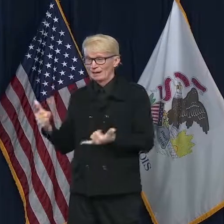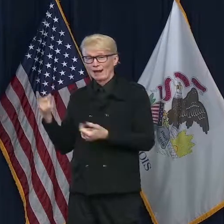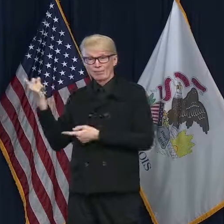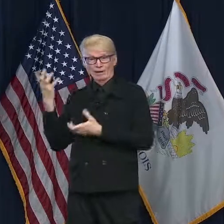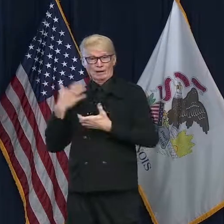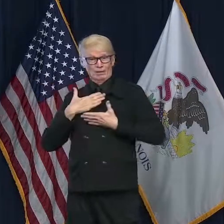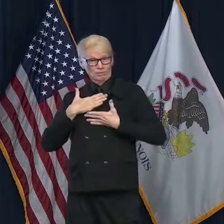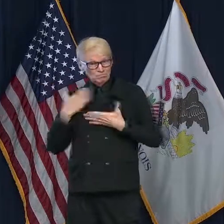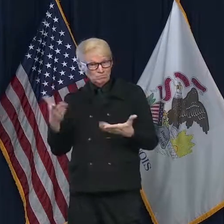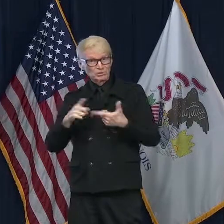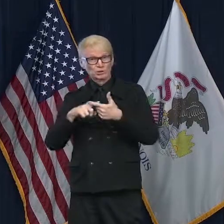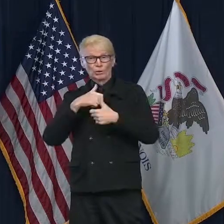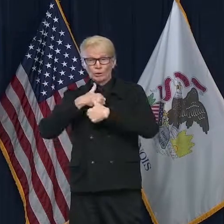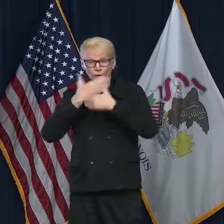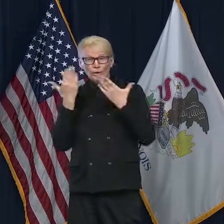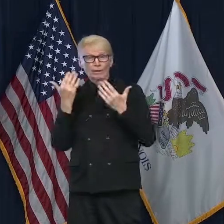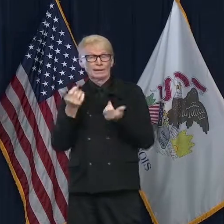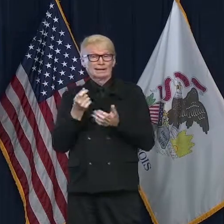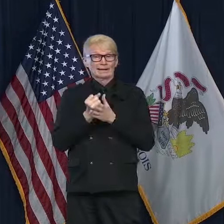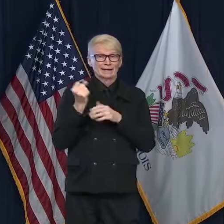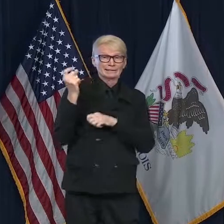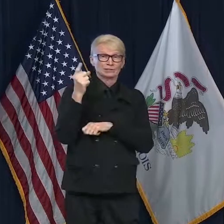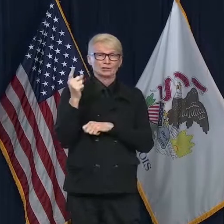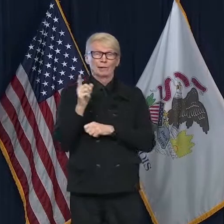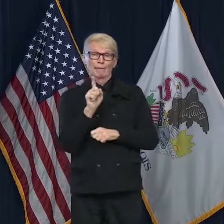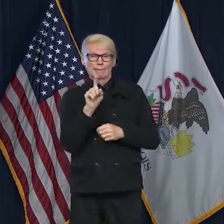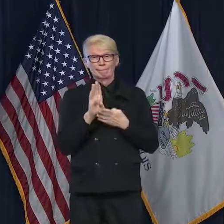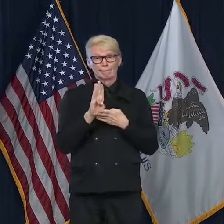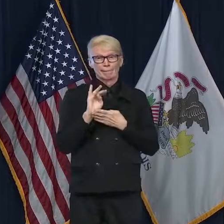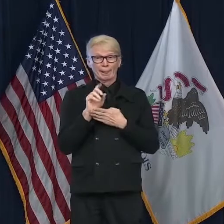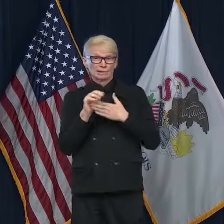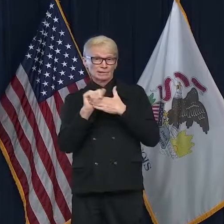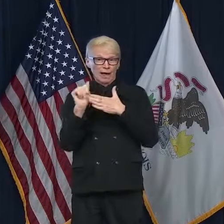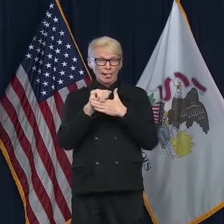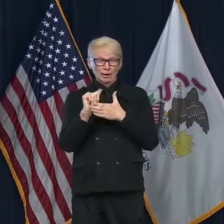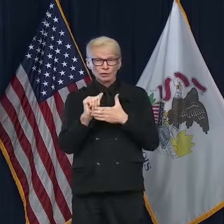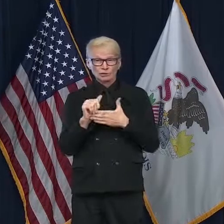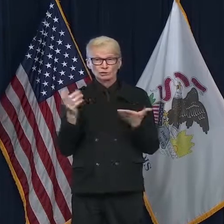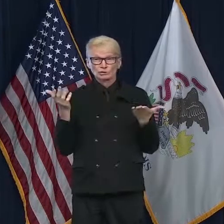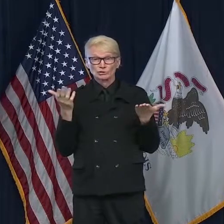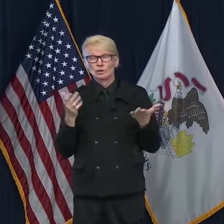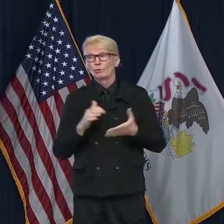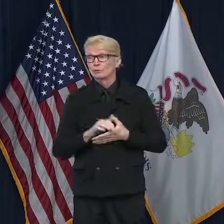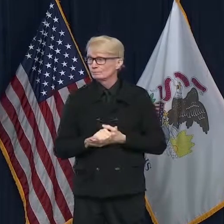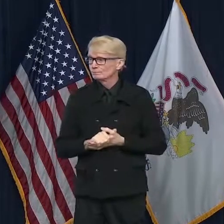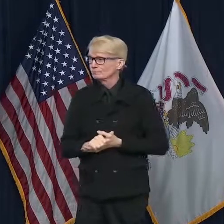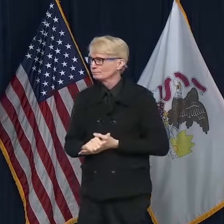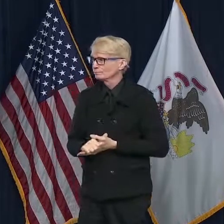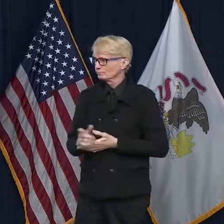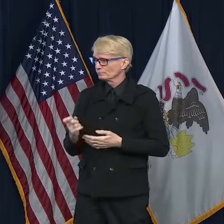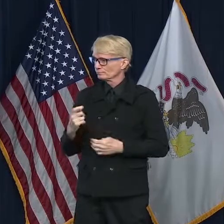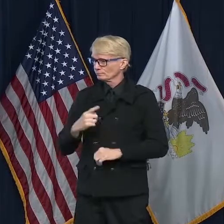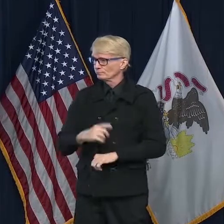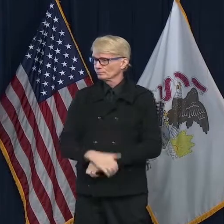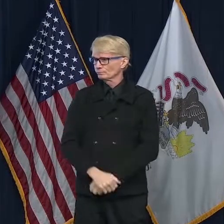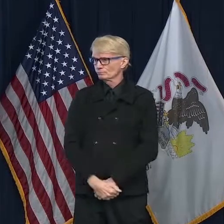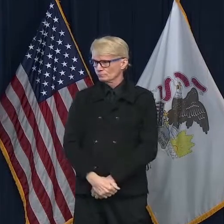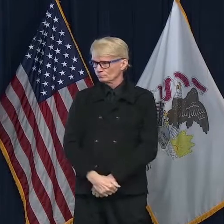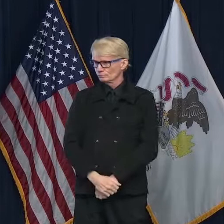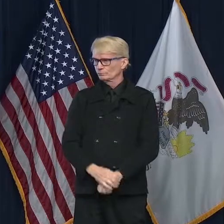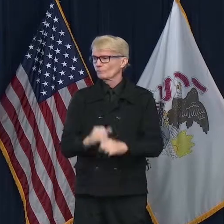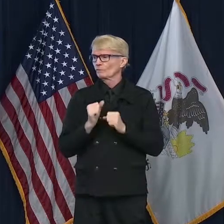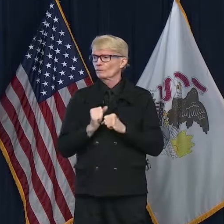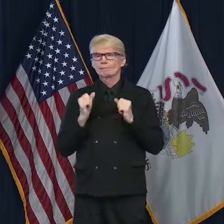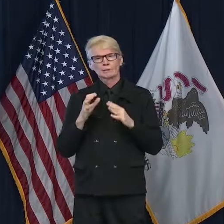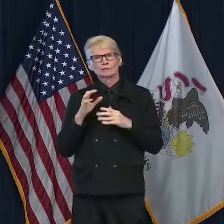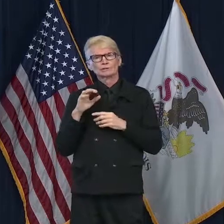$500 million hole in next year's budget. Stephanie Goldberg from Cranes is asking if we could provide more information on the vaccine doses